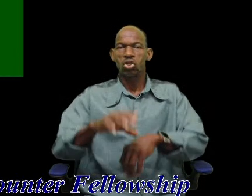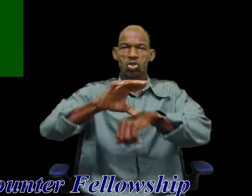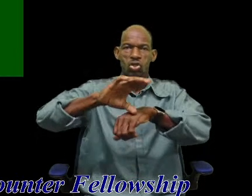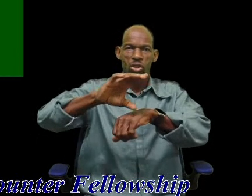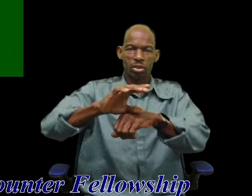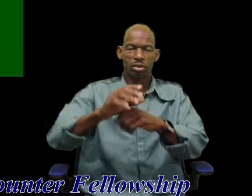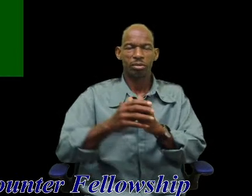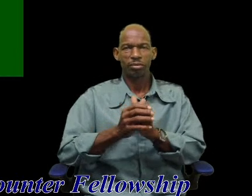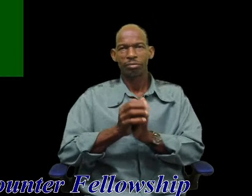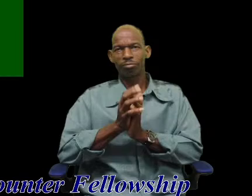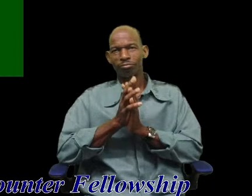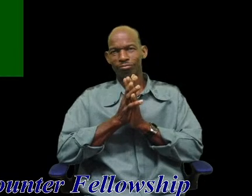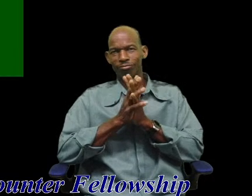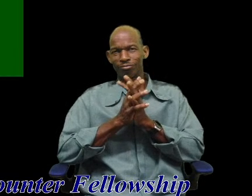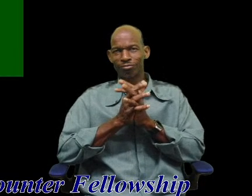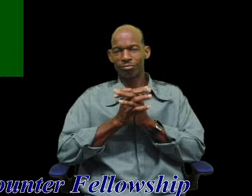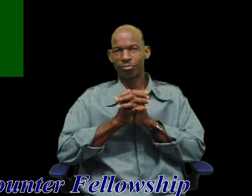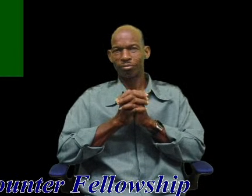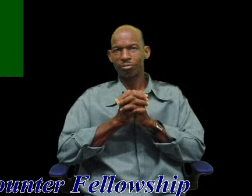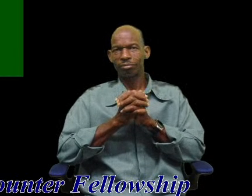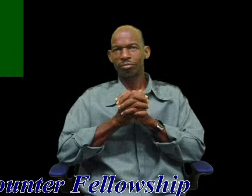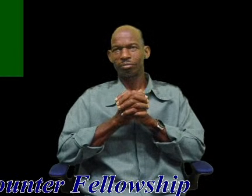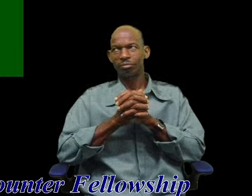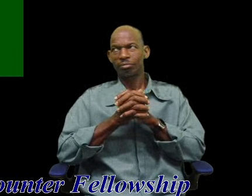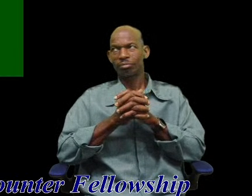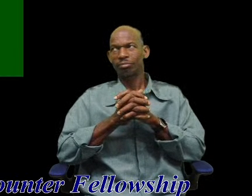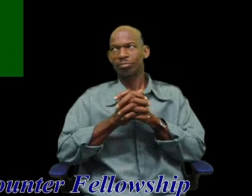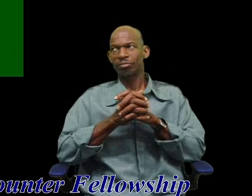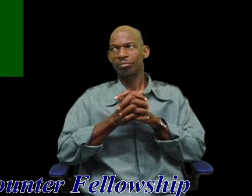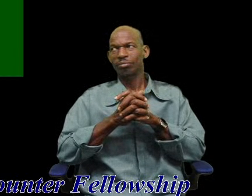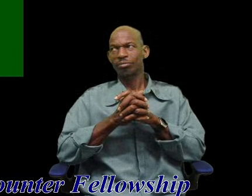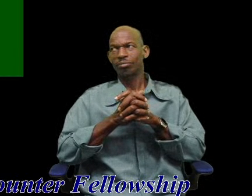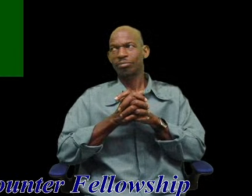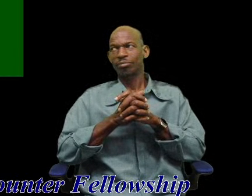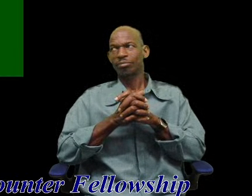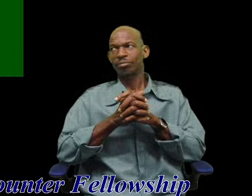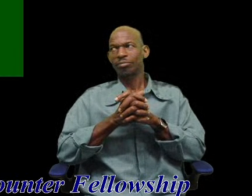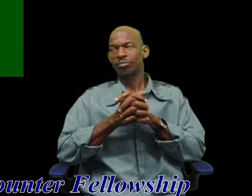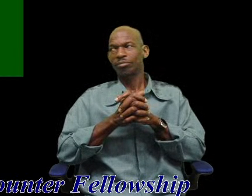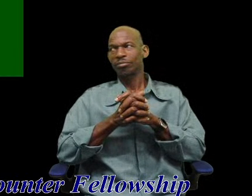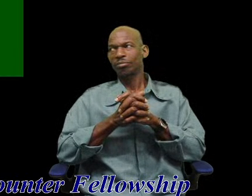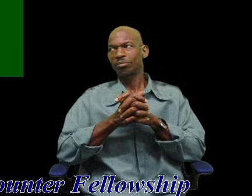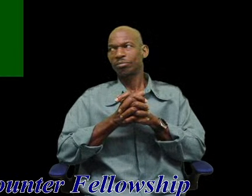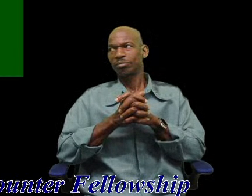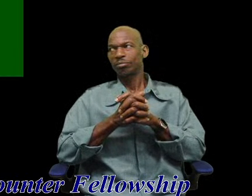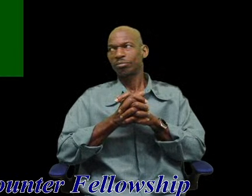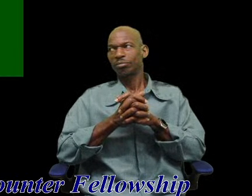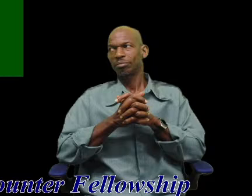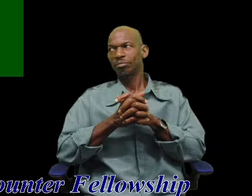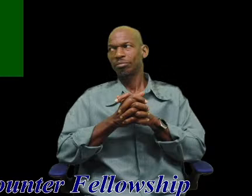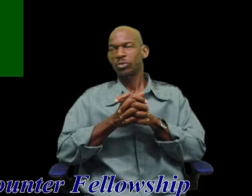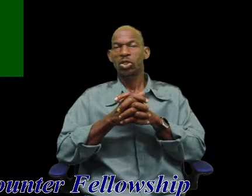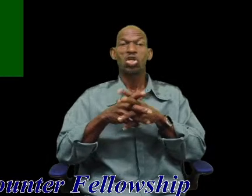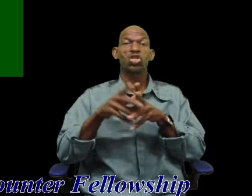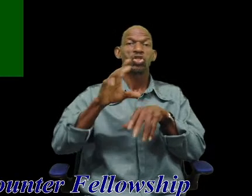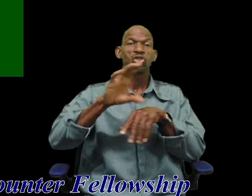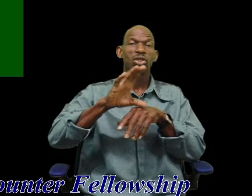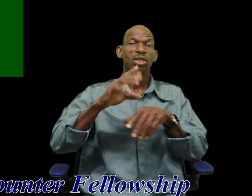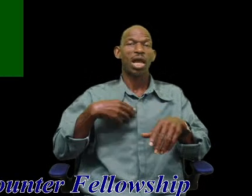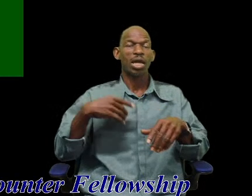church. The church will have a pastor.